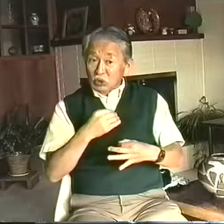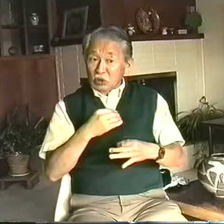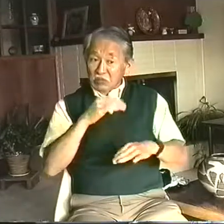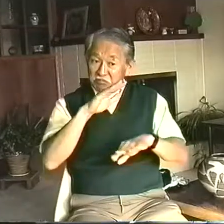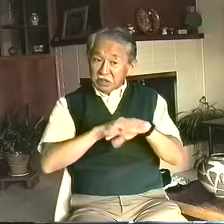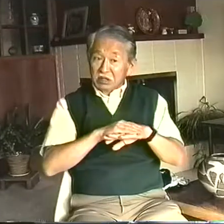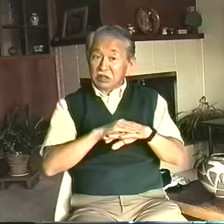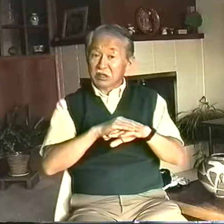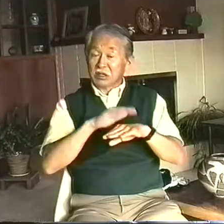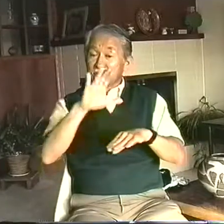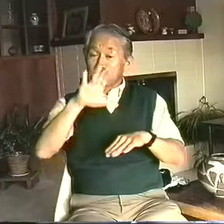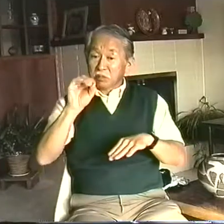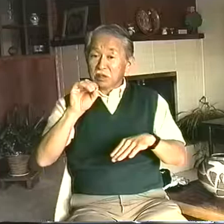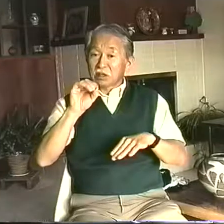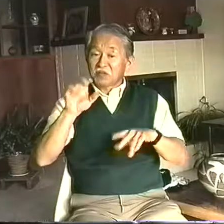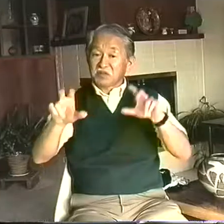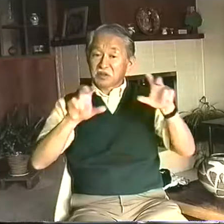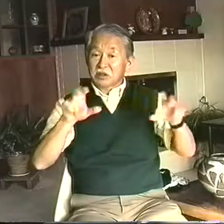would be interested in serving